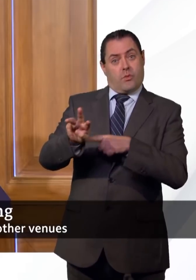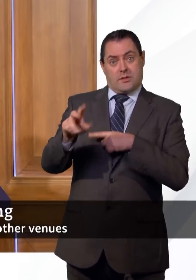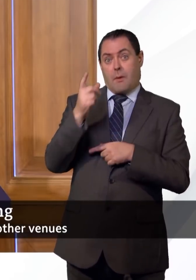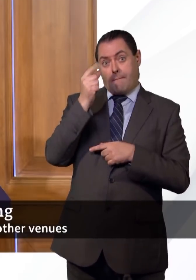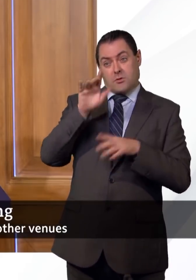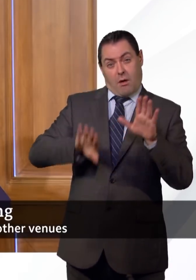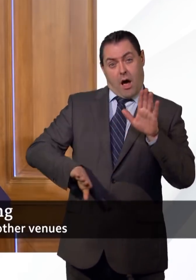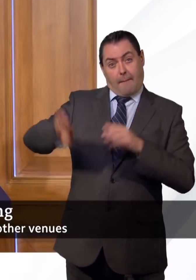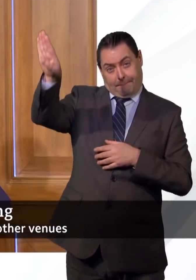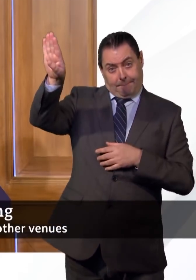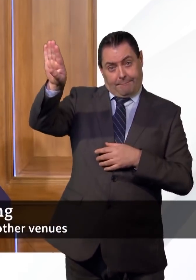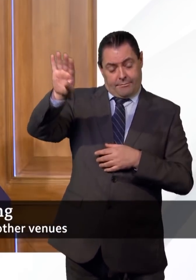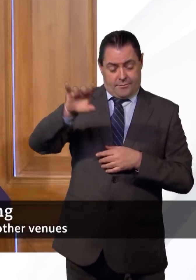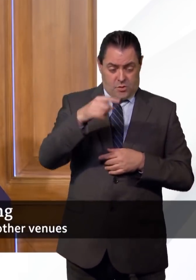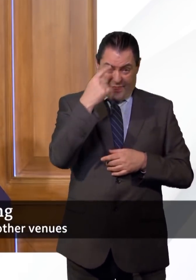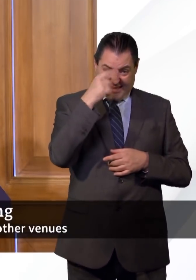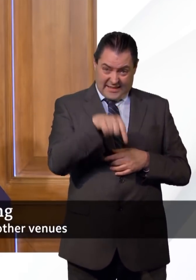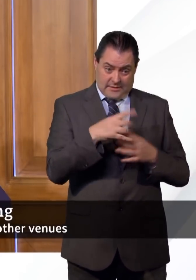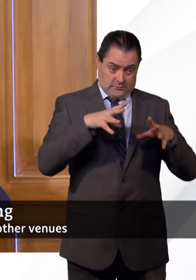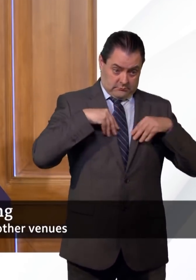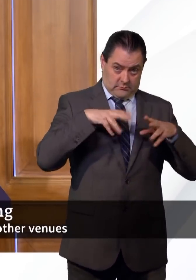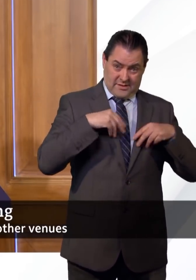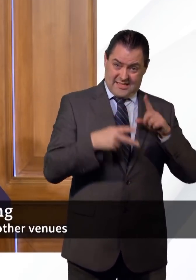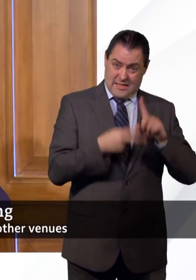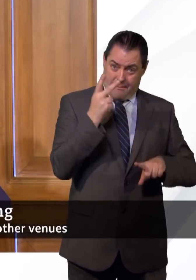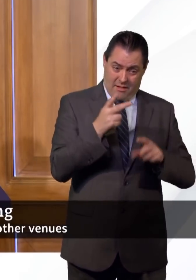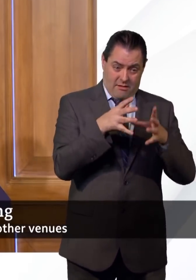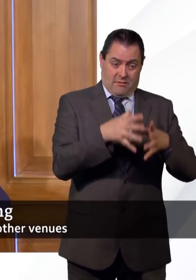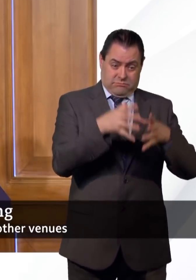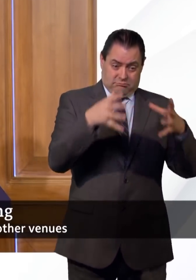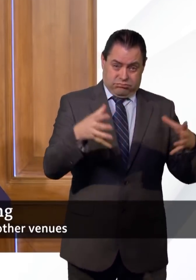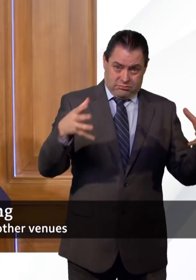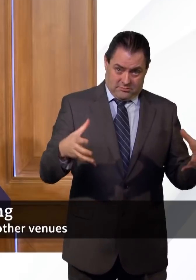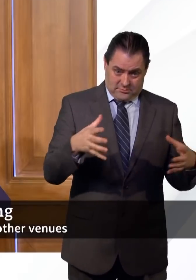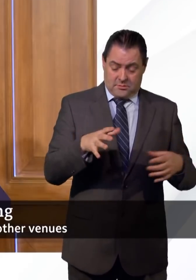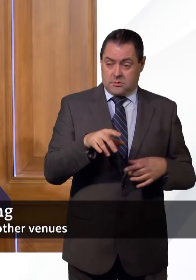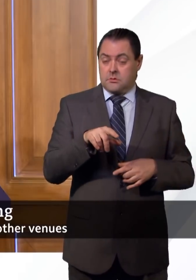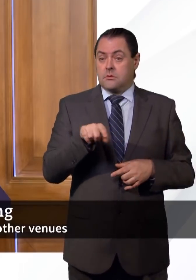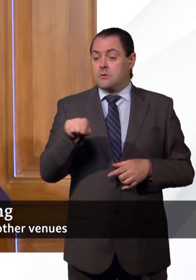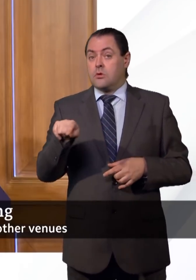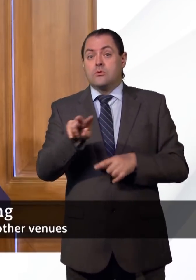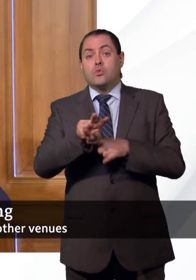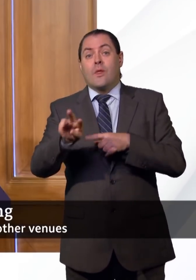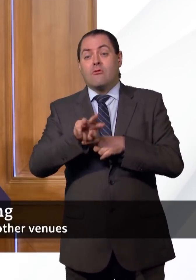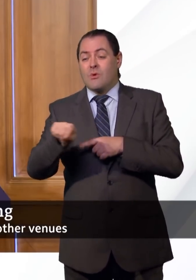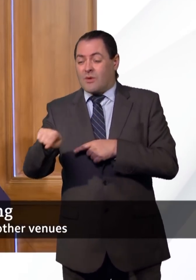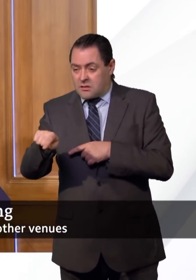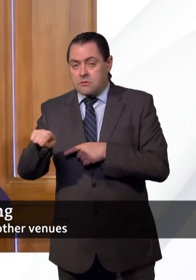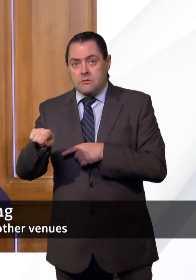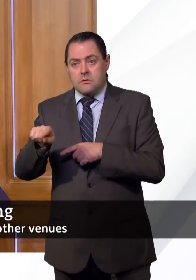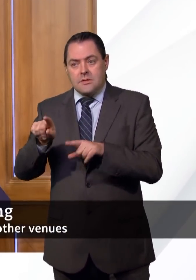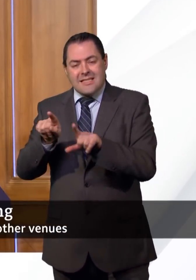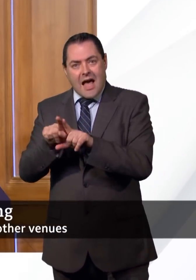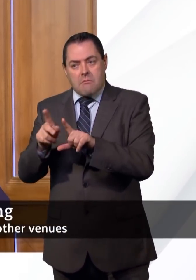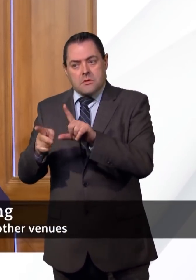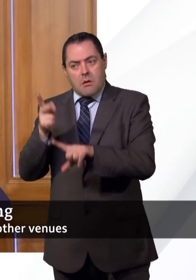that period, if you're doubling up at the speed we're talking about now, we move from very small numbers to really substantial numbers, and it will keep on doubling. And that